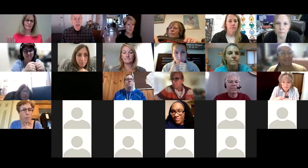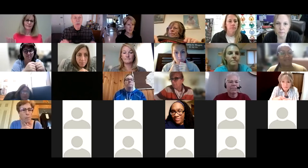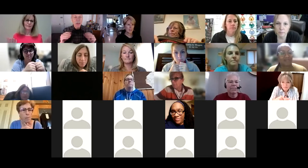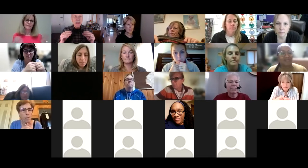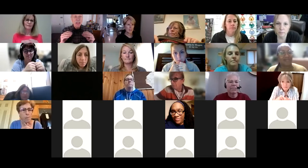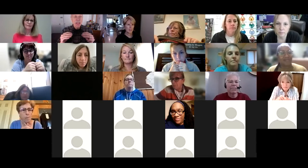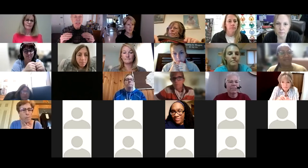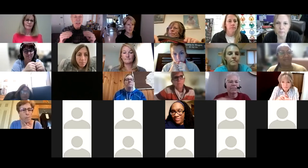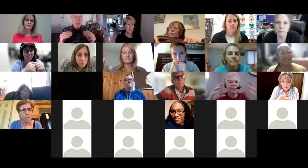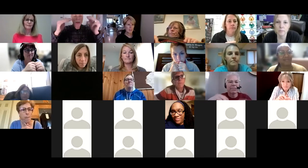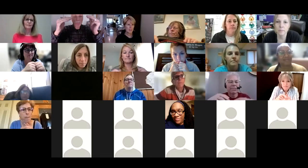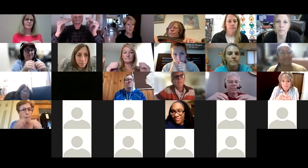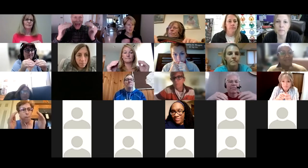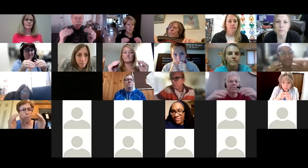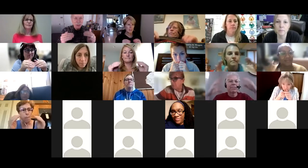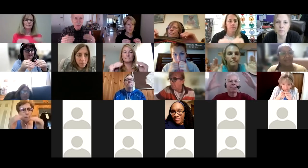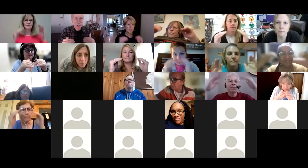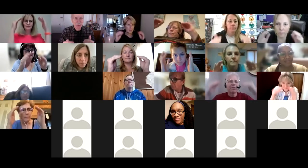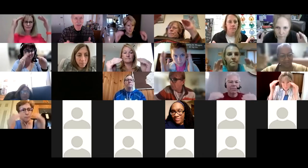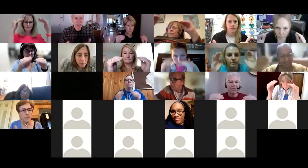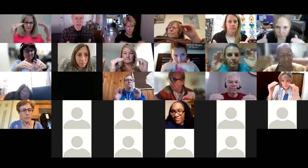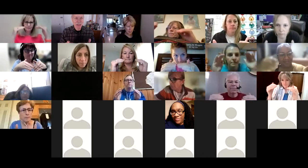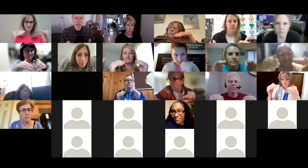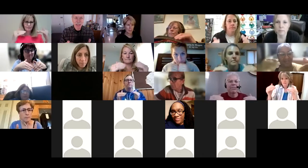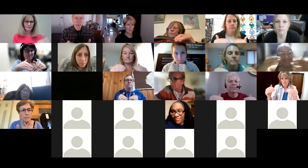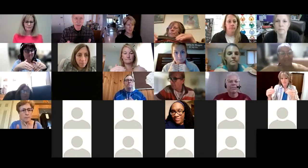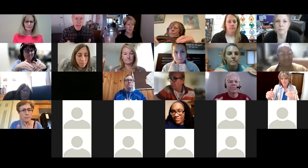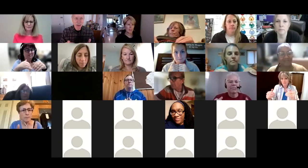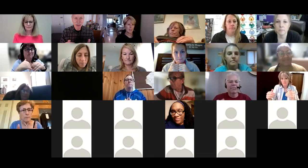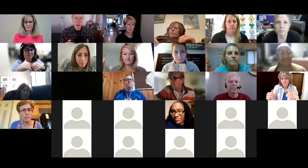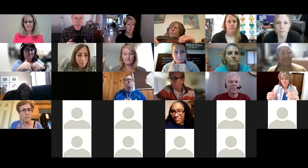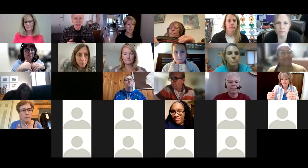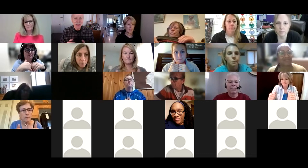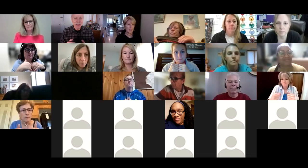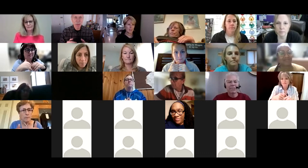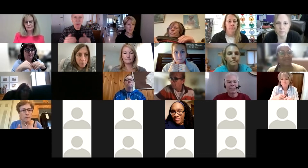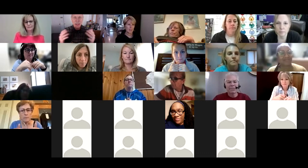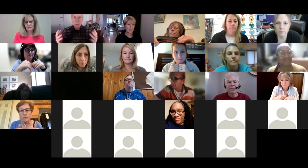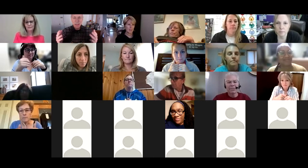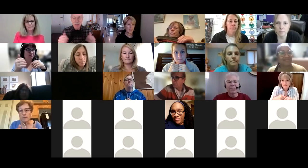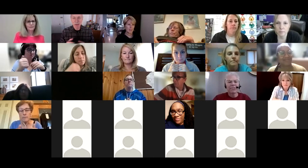We're teaching kids the pattern of an essay. And for that, you don't need them to think up topics.